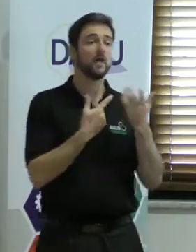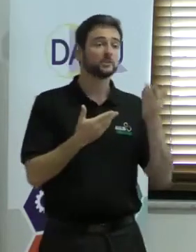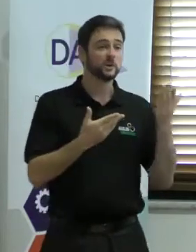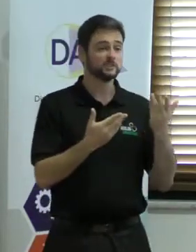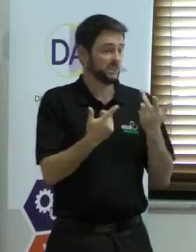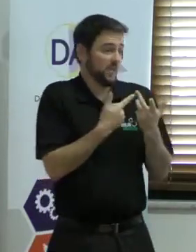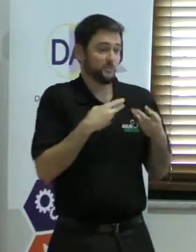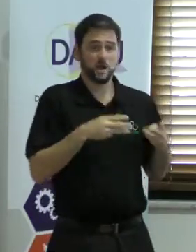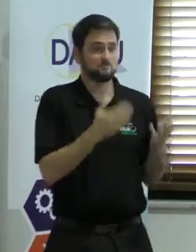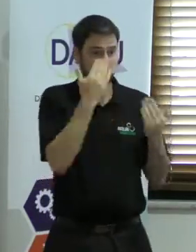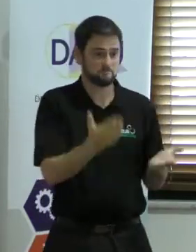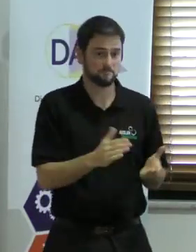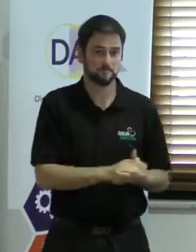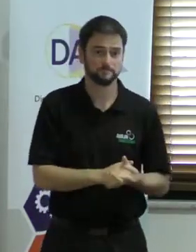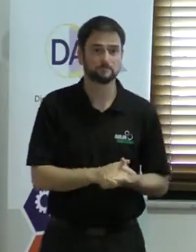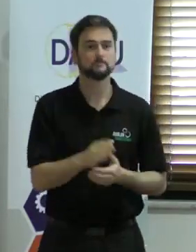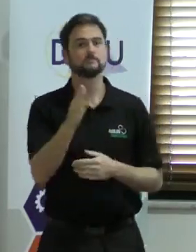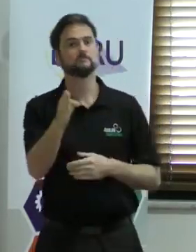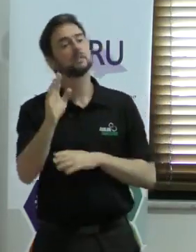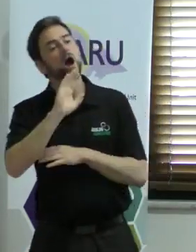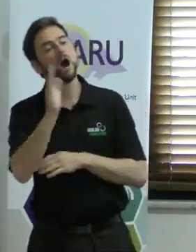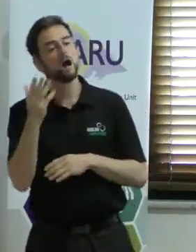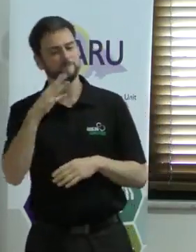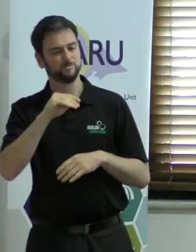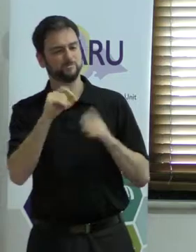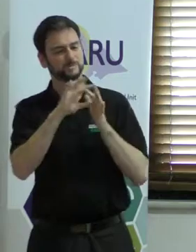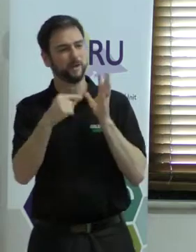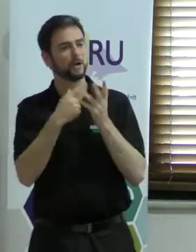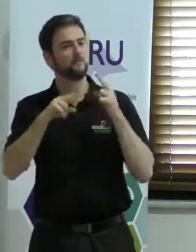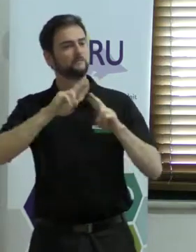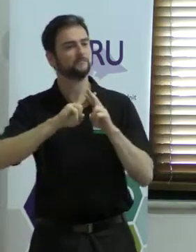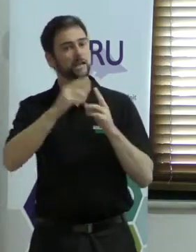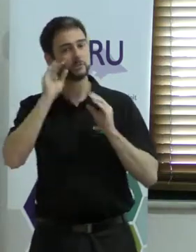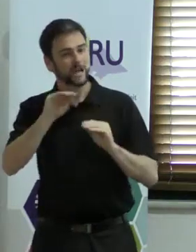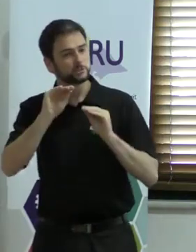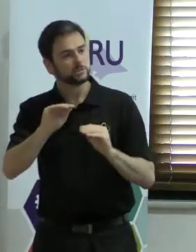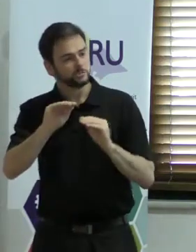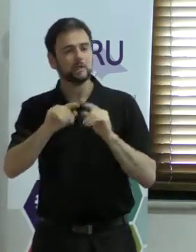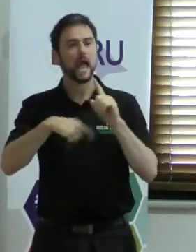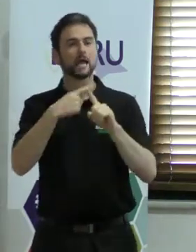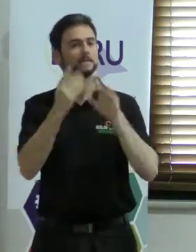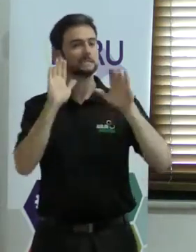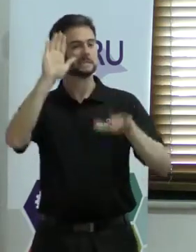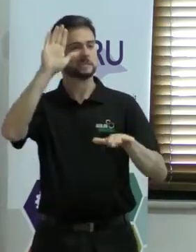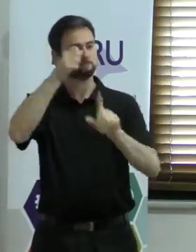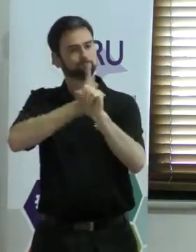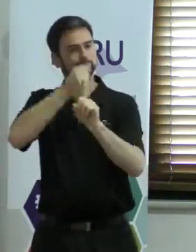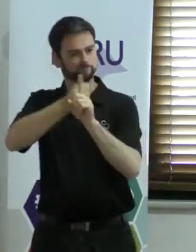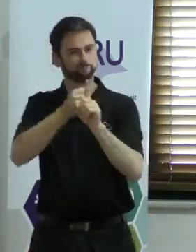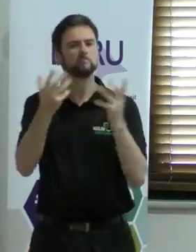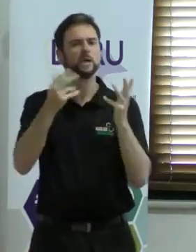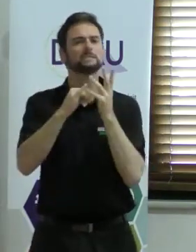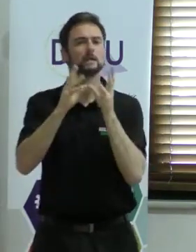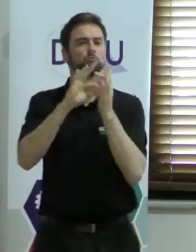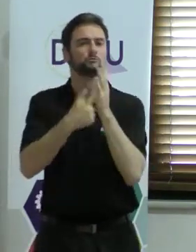My name's Angela. I work in the Department of Education. I'm also a member of Citizen Advocacy in Sunbury. My question's similar to the previous